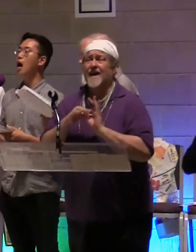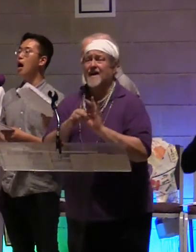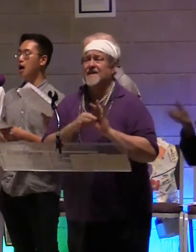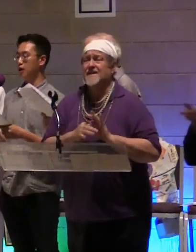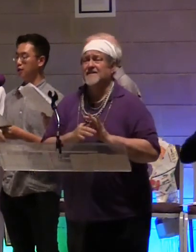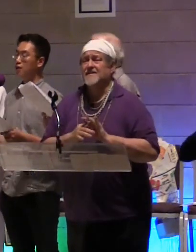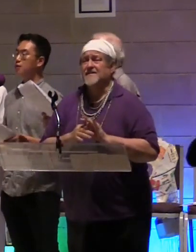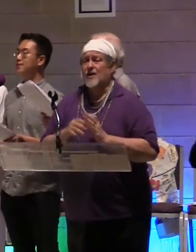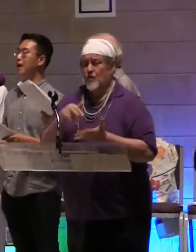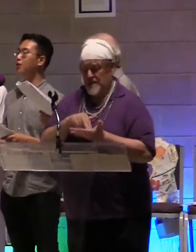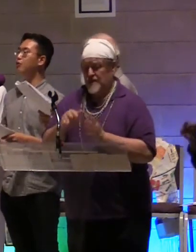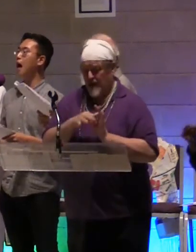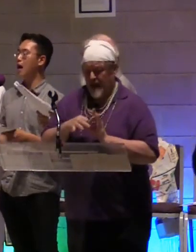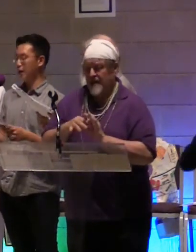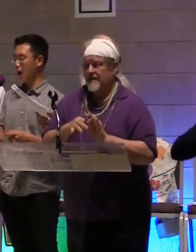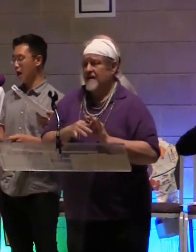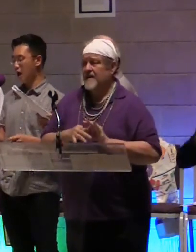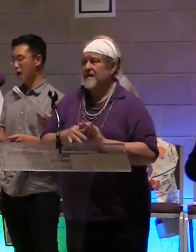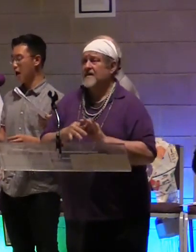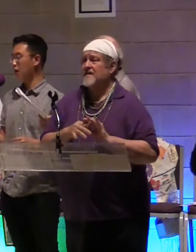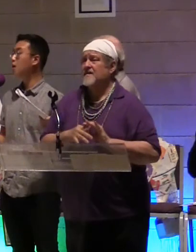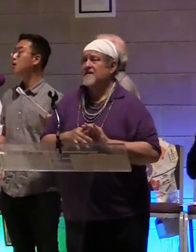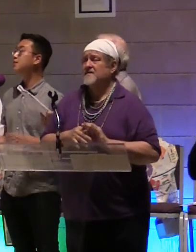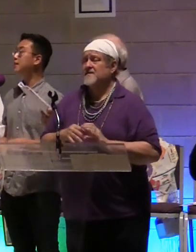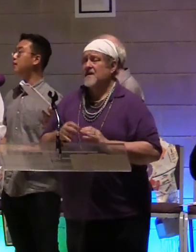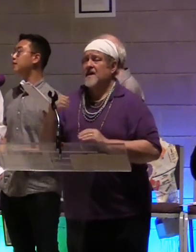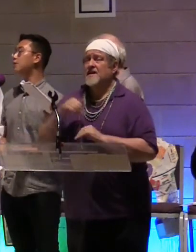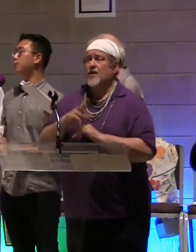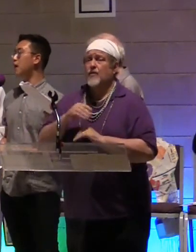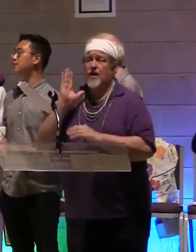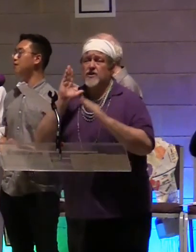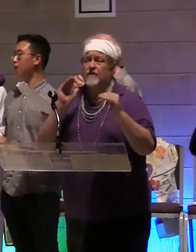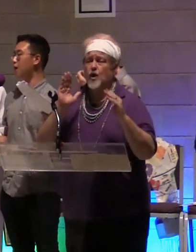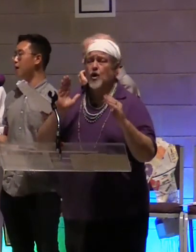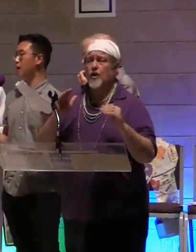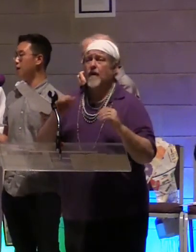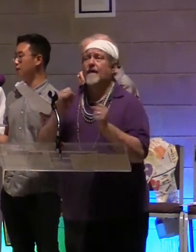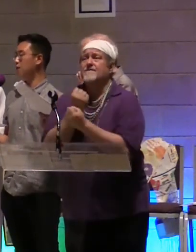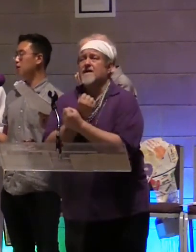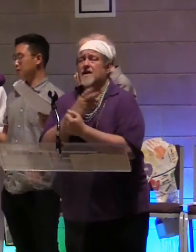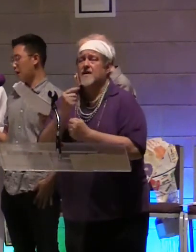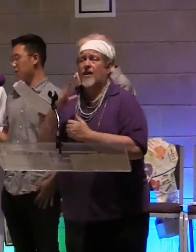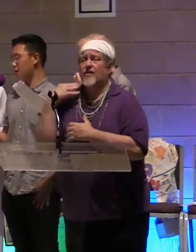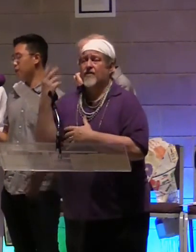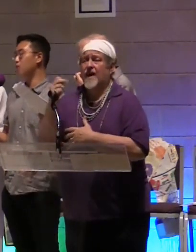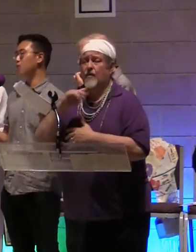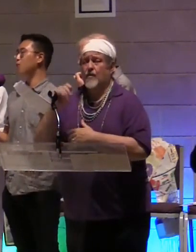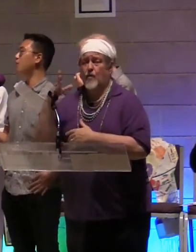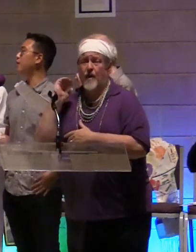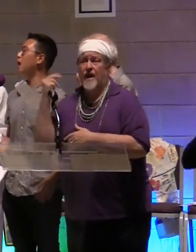united, stand united, sending prayers of love, proud of